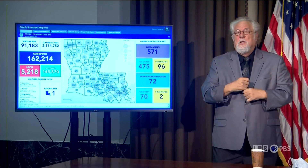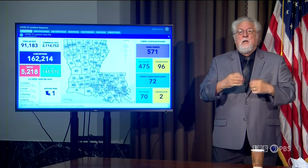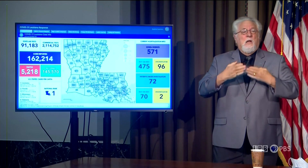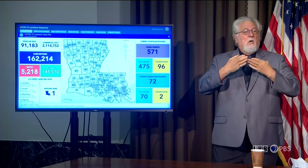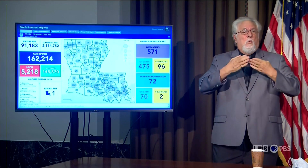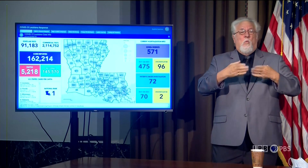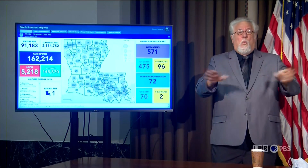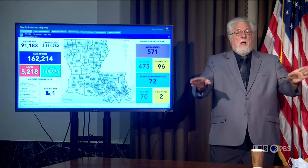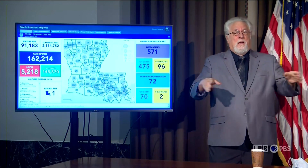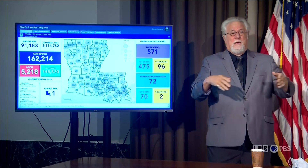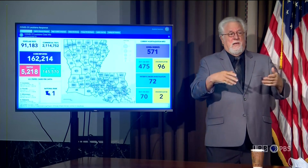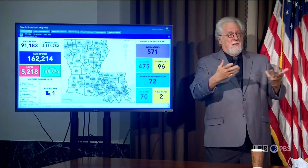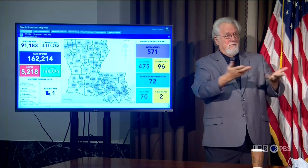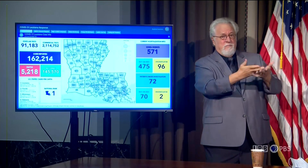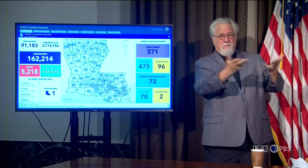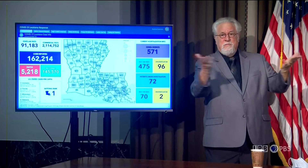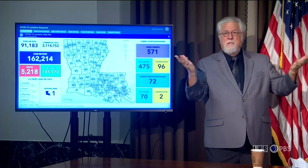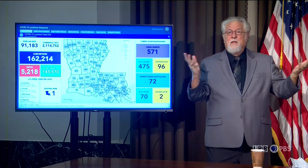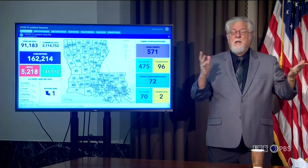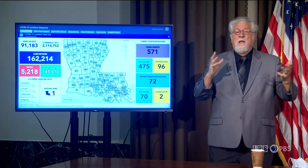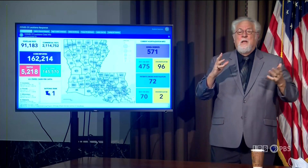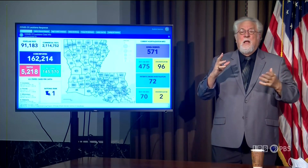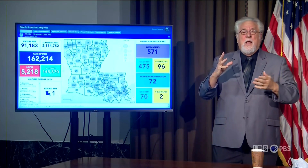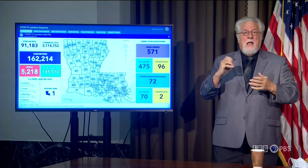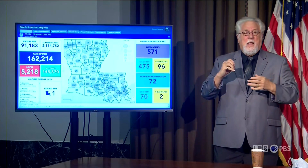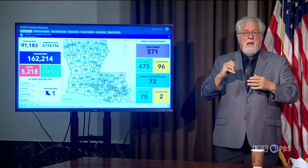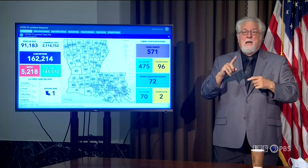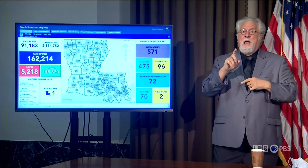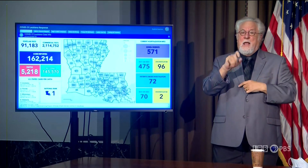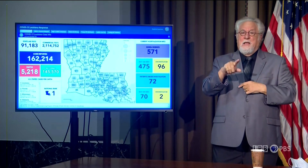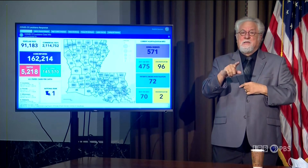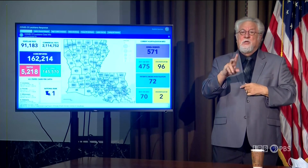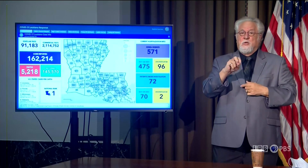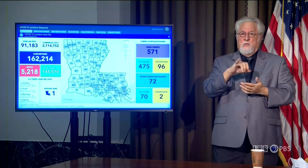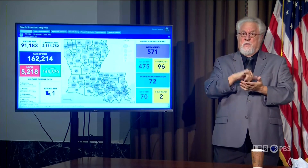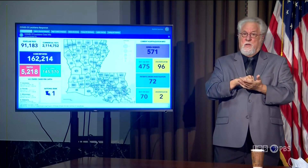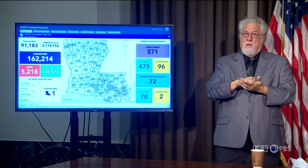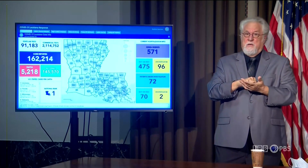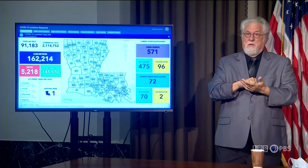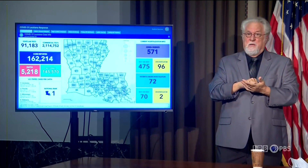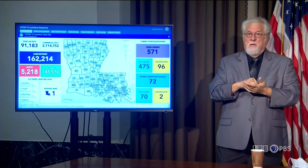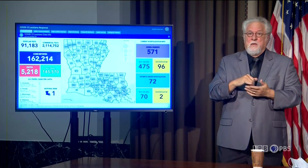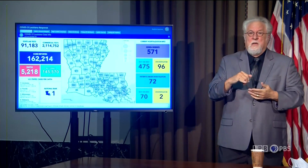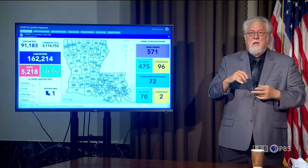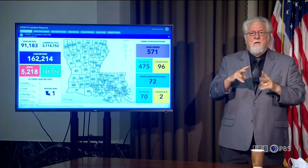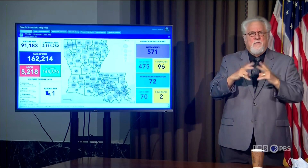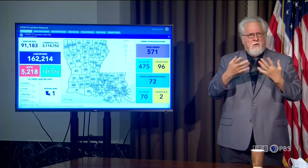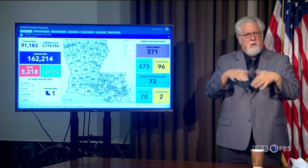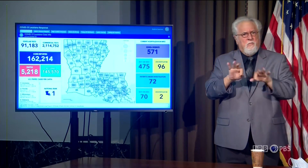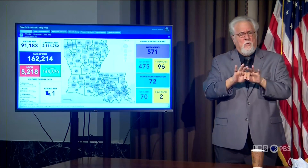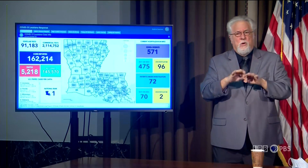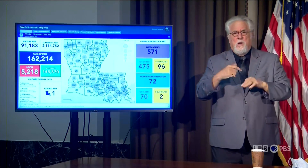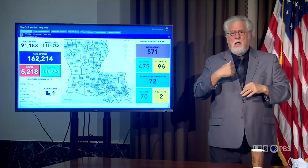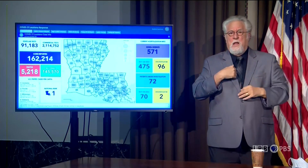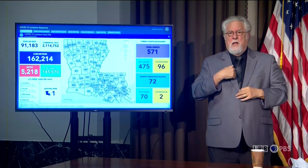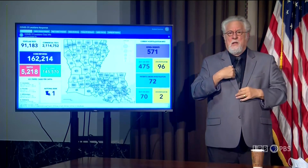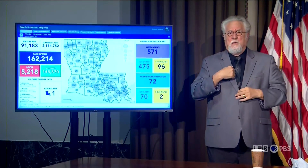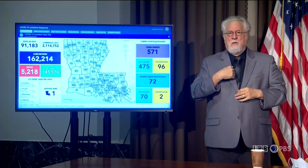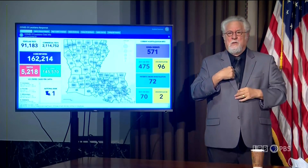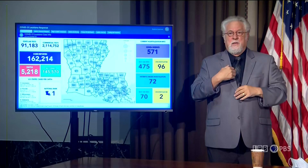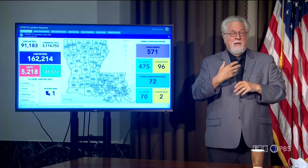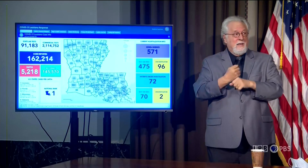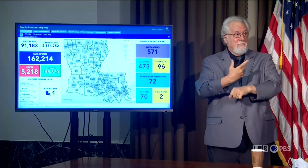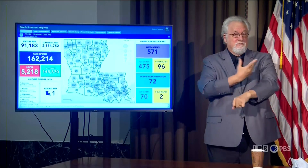widely available, and would ask that you do that. It is very important. I'll be getting my flu